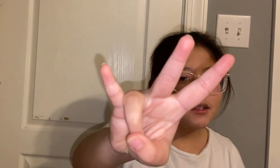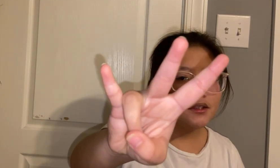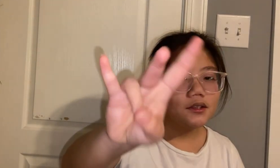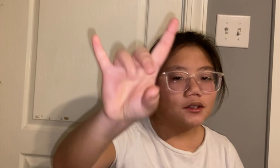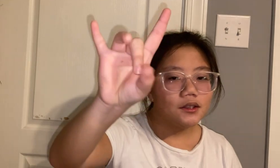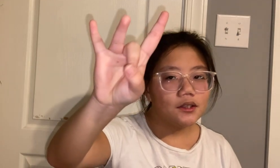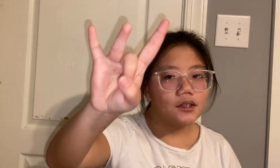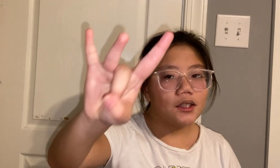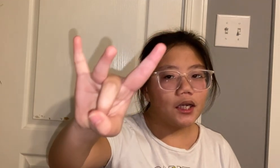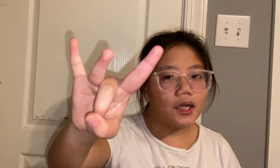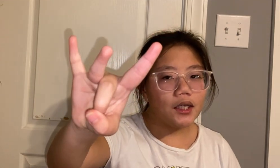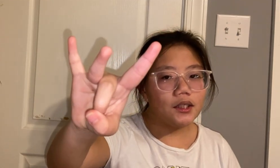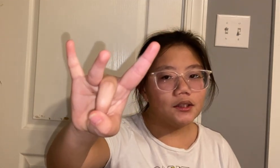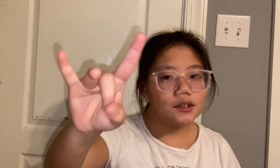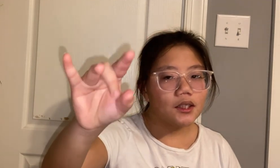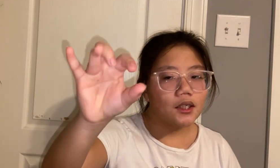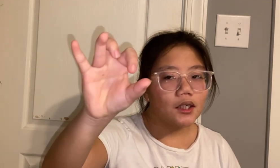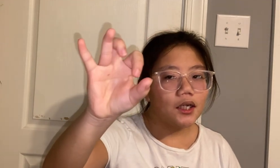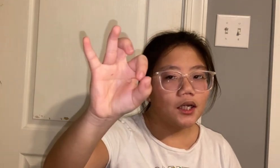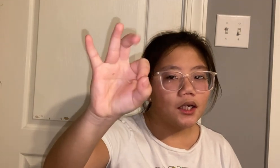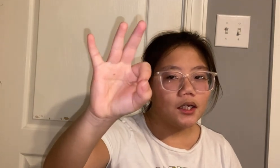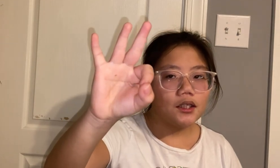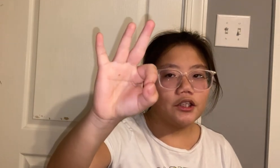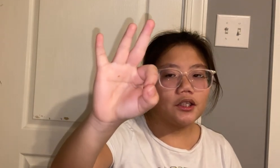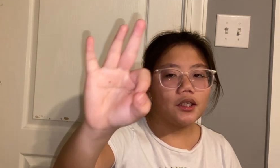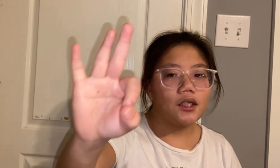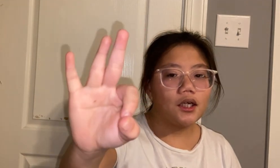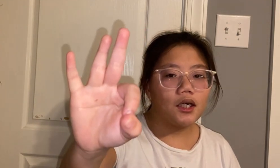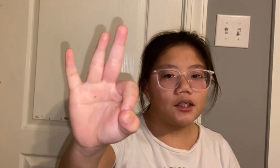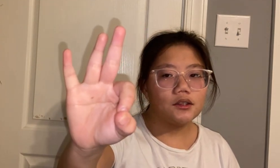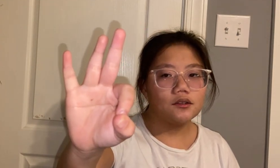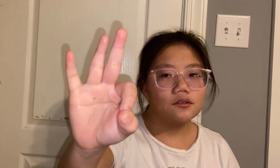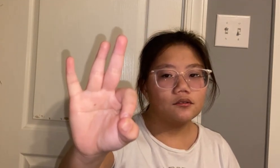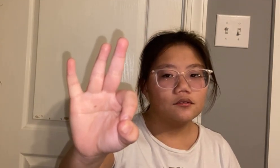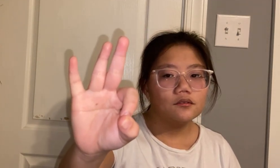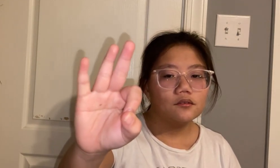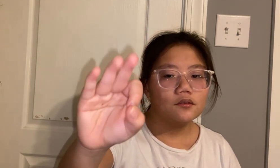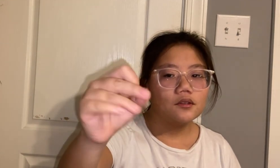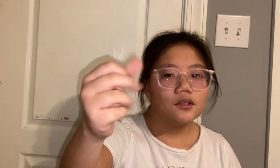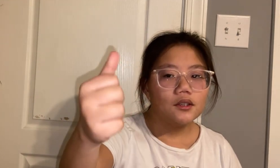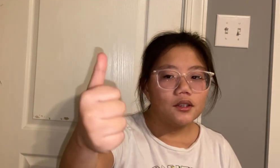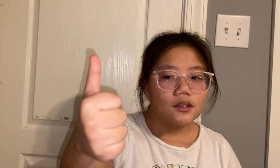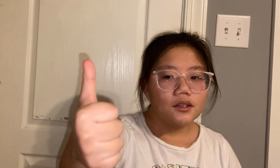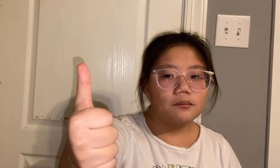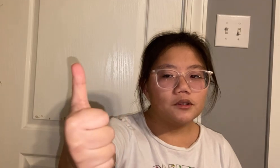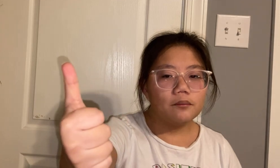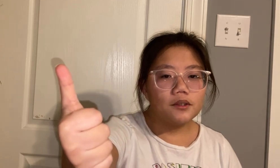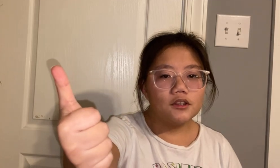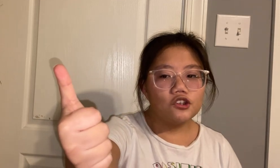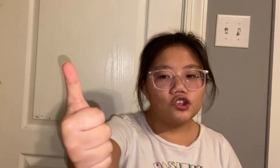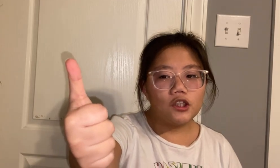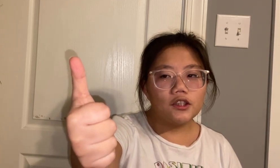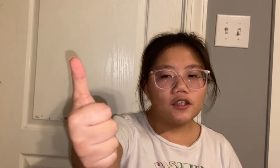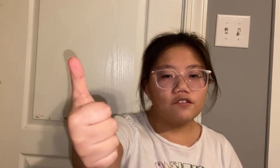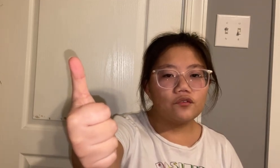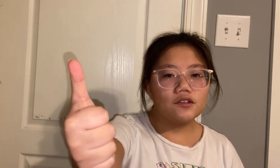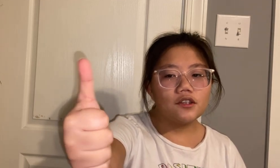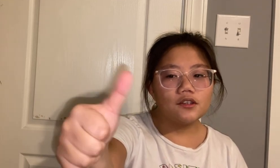eight nine thumbs up and then shake it left and right slightly